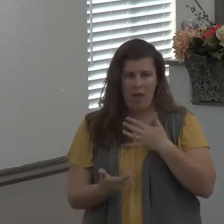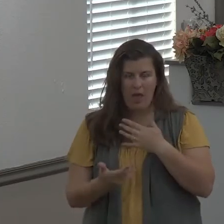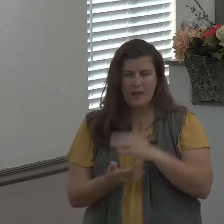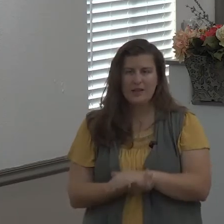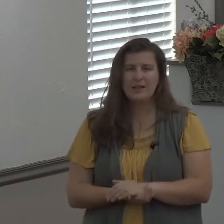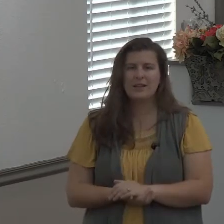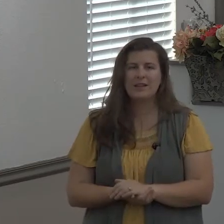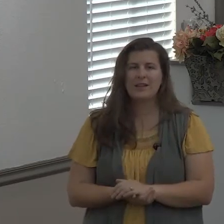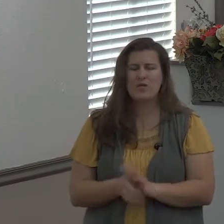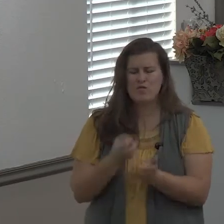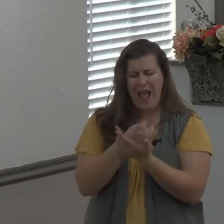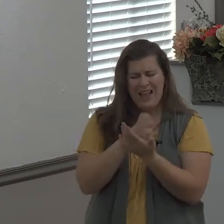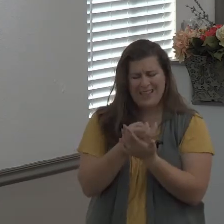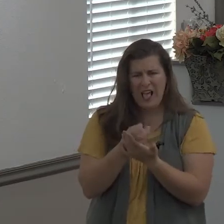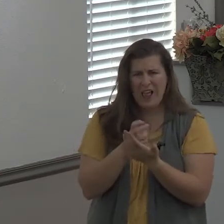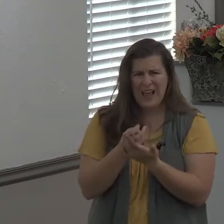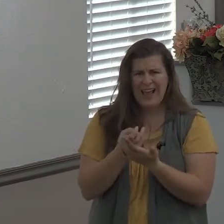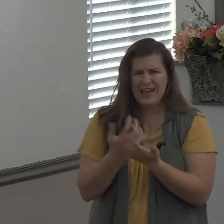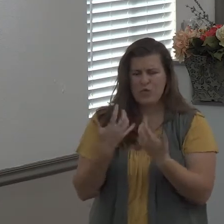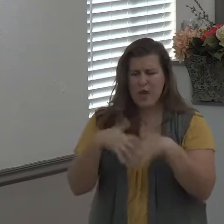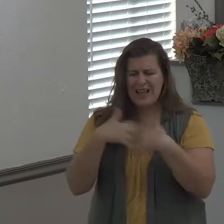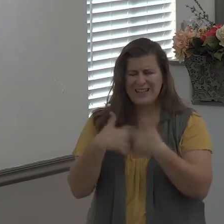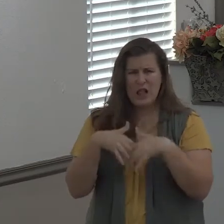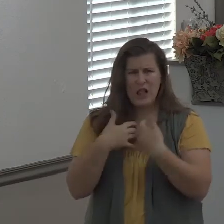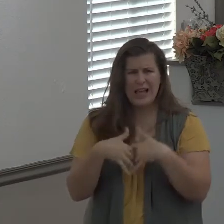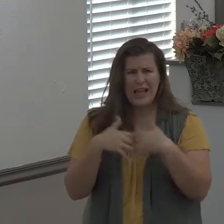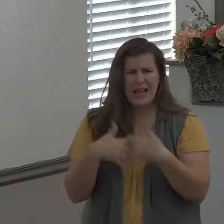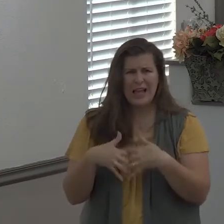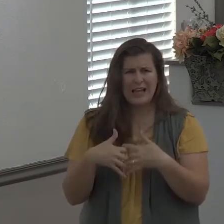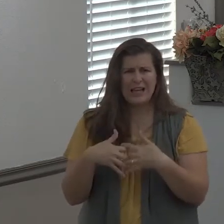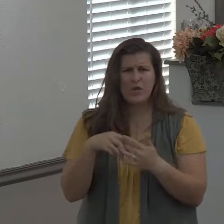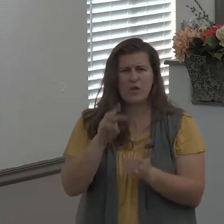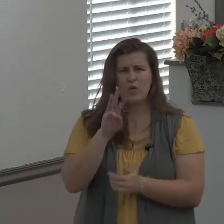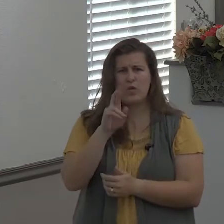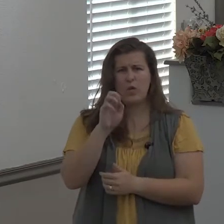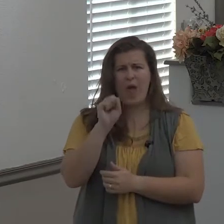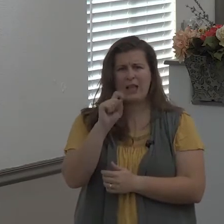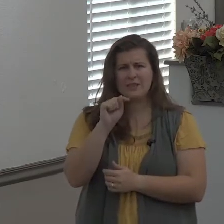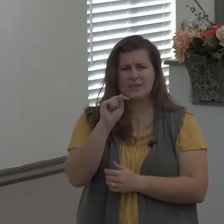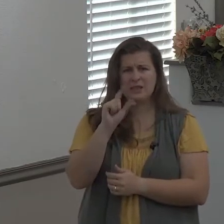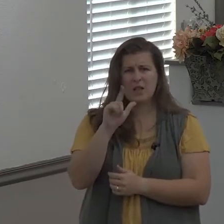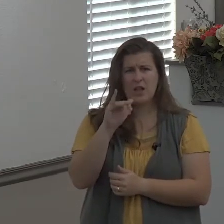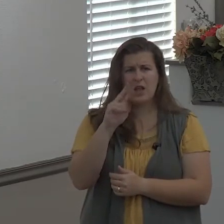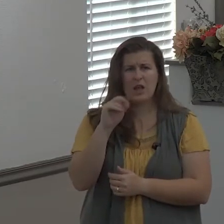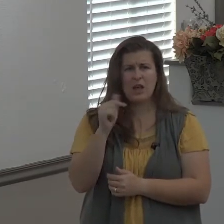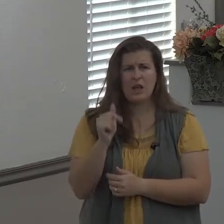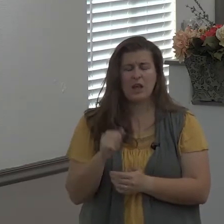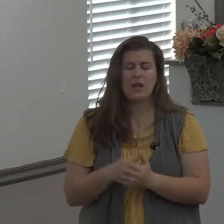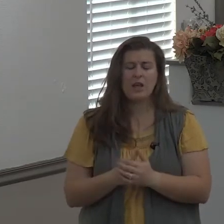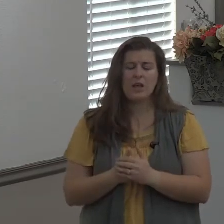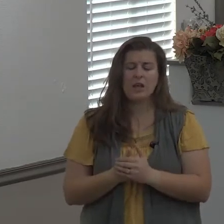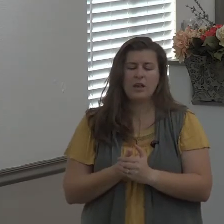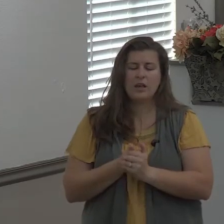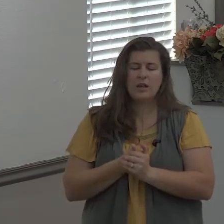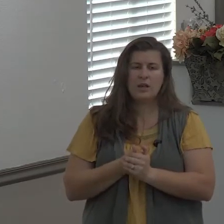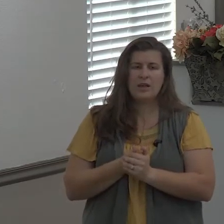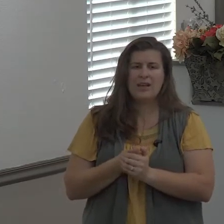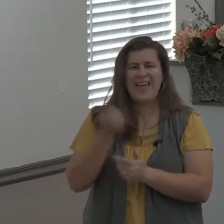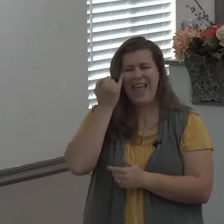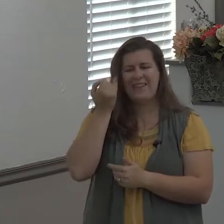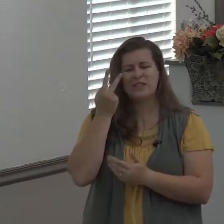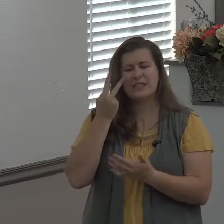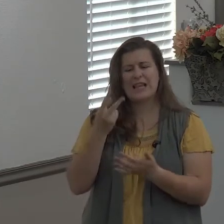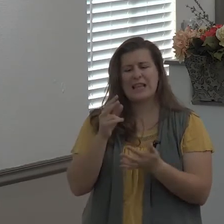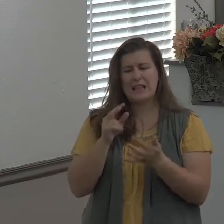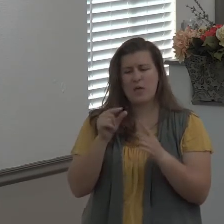wrestle not against flesh and blood. God uses this terminology of wrestling here for you and for me to understand what